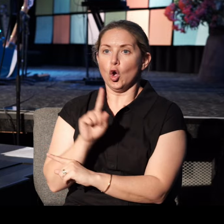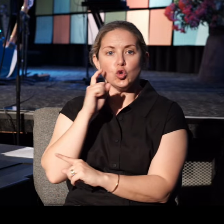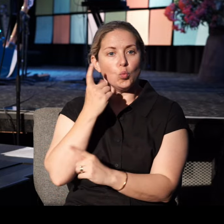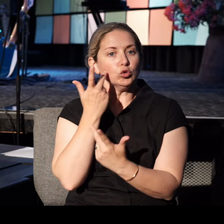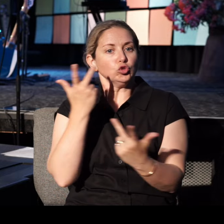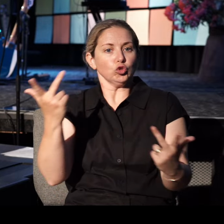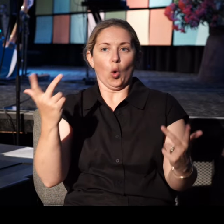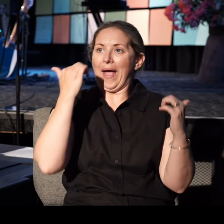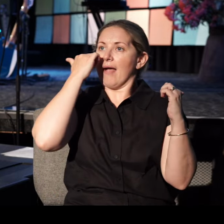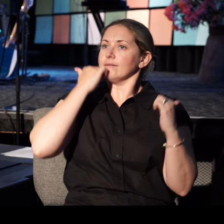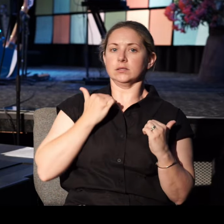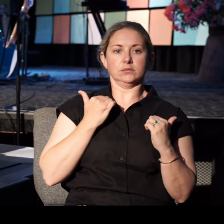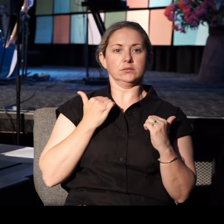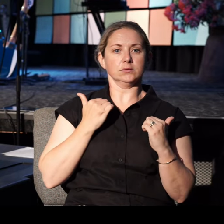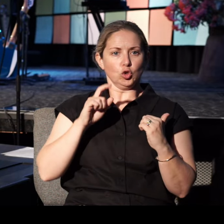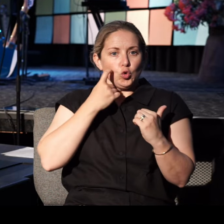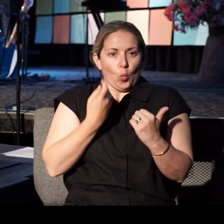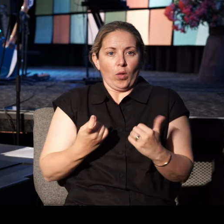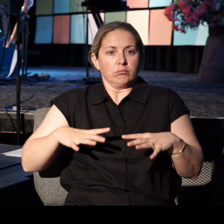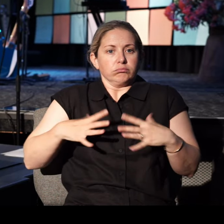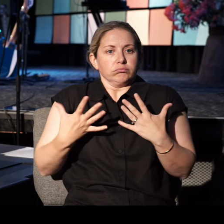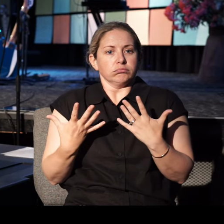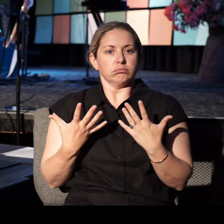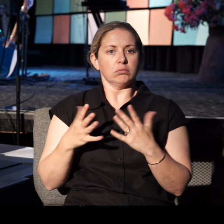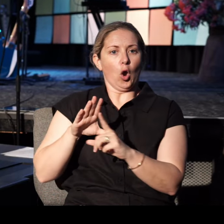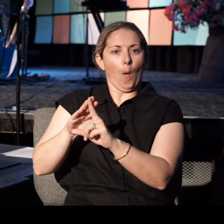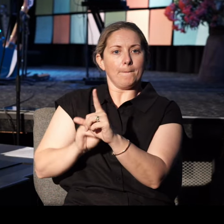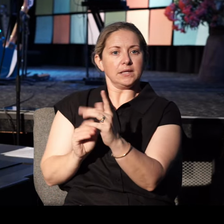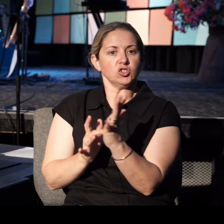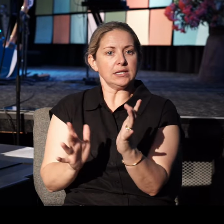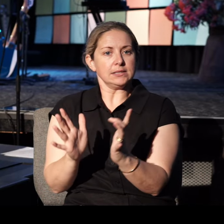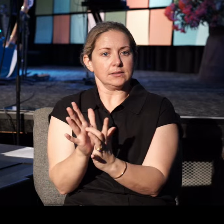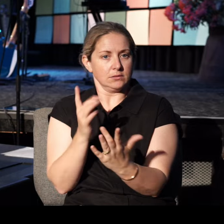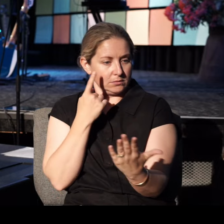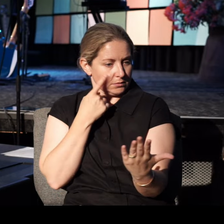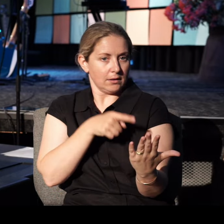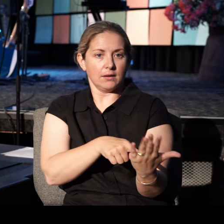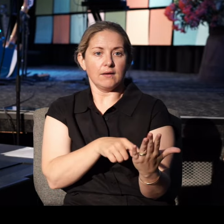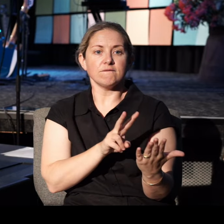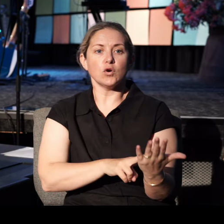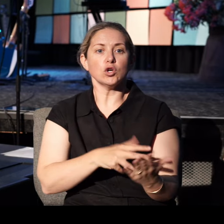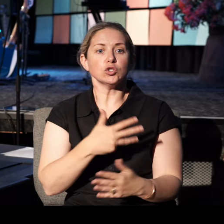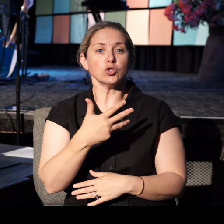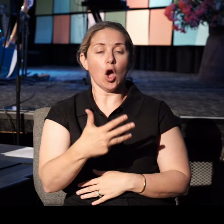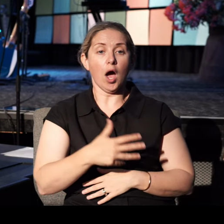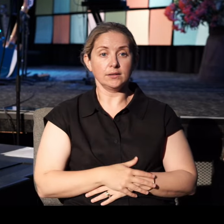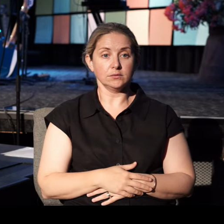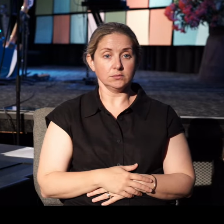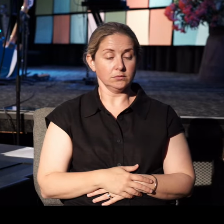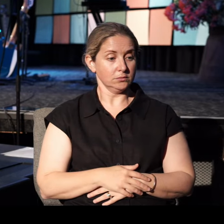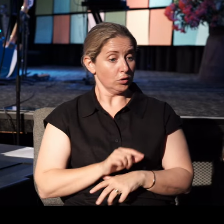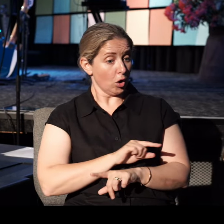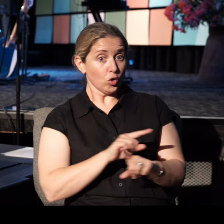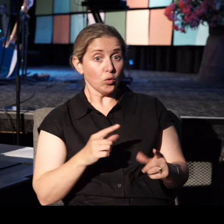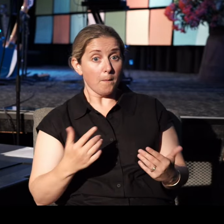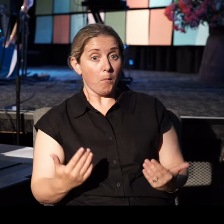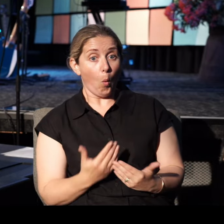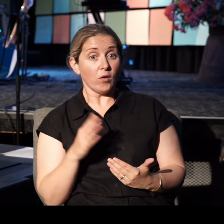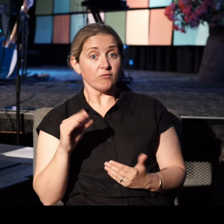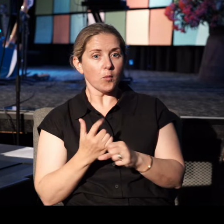evidences that flow. So have a look there at verse 9. No one who is born of God will continue to sin